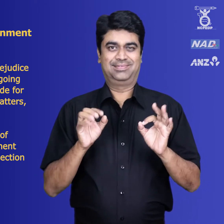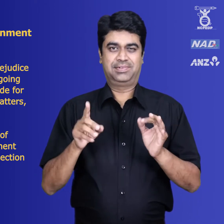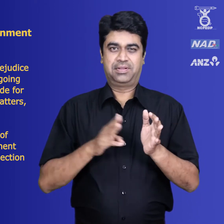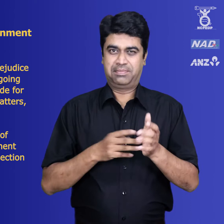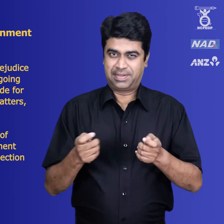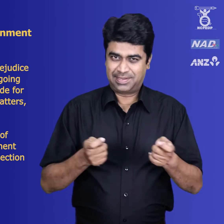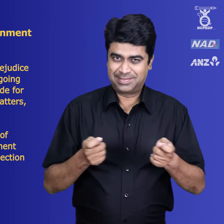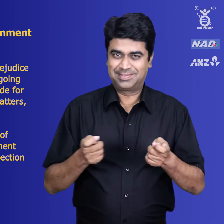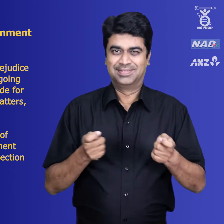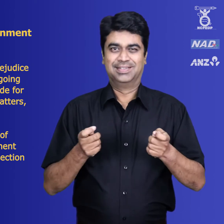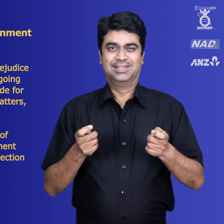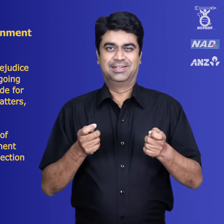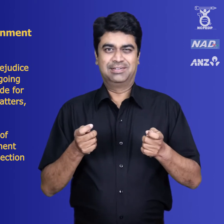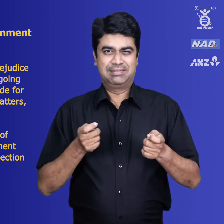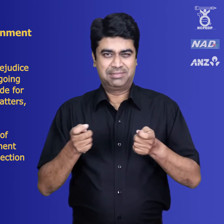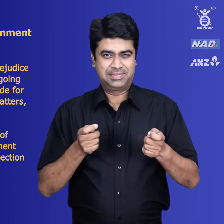section 86 and